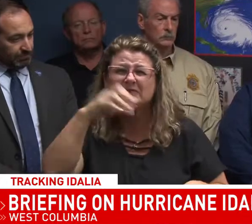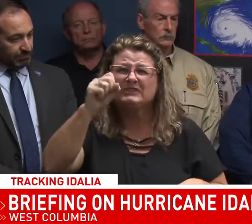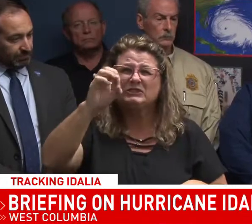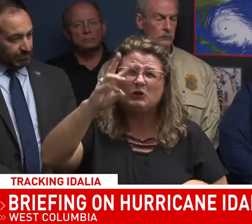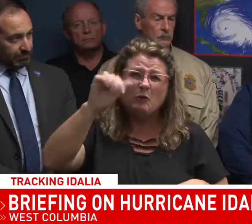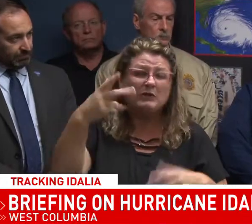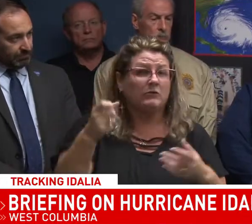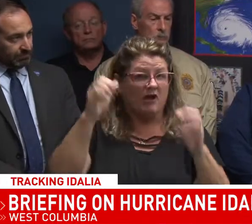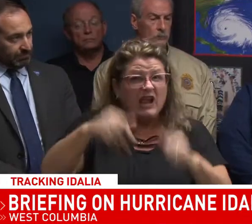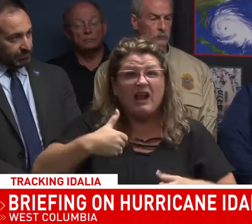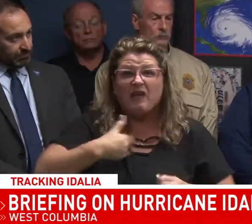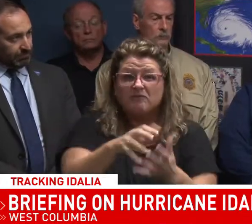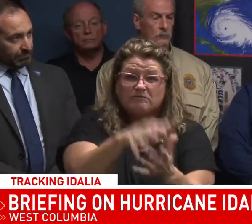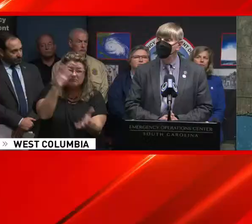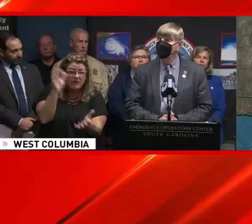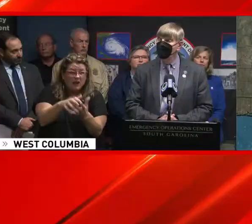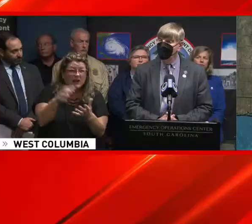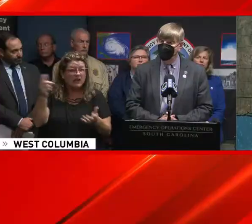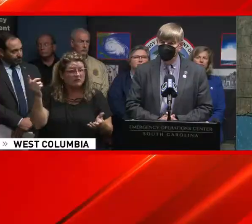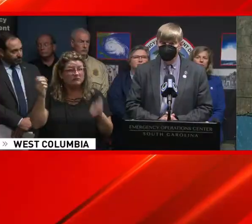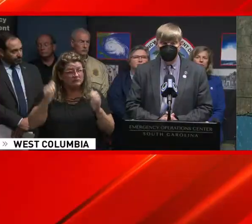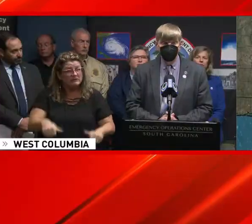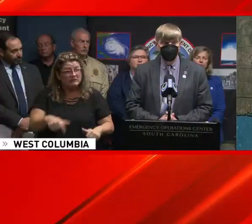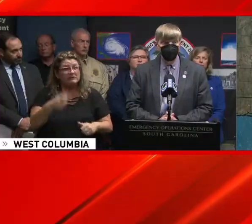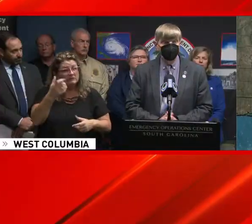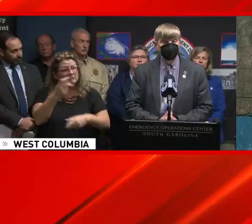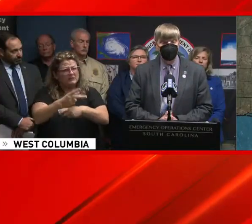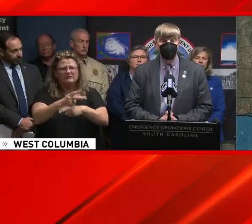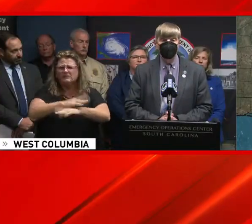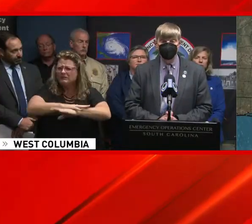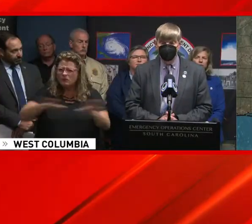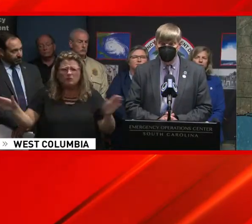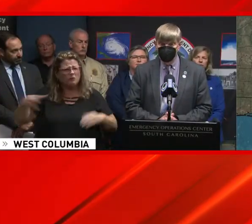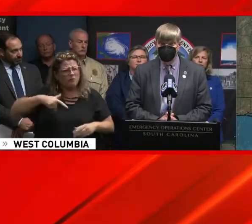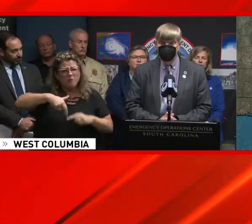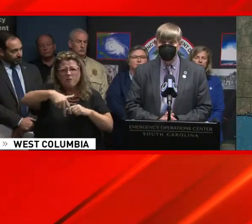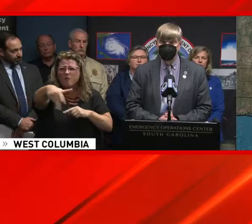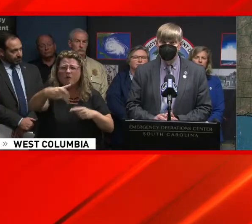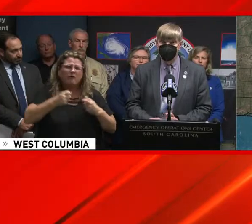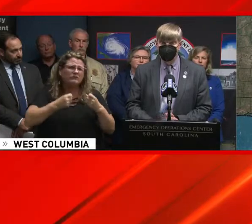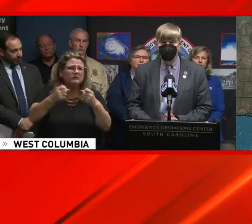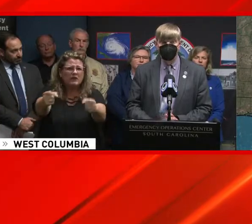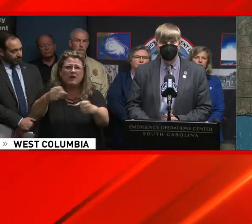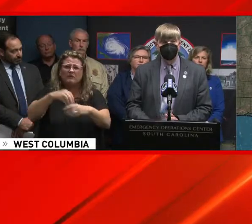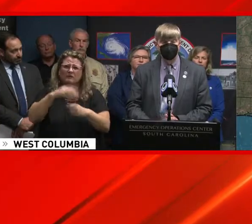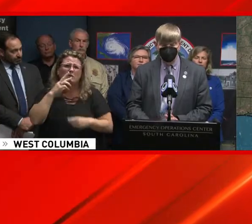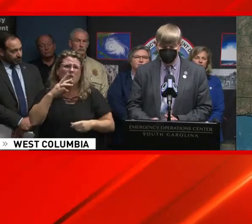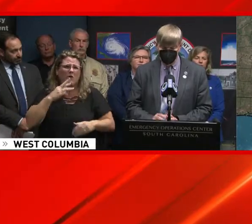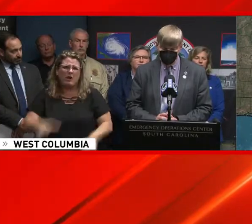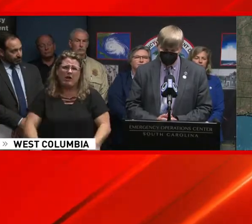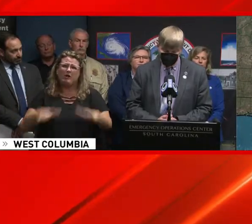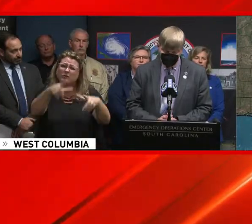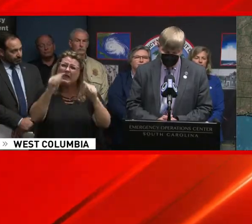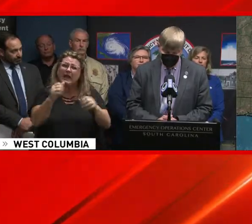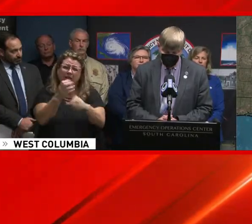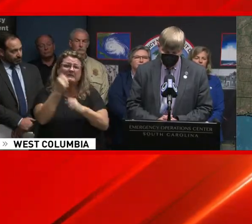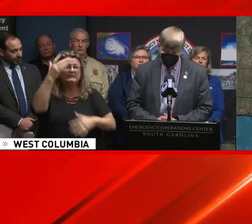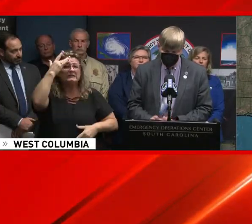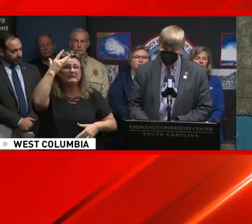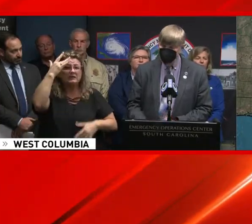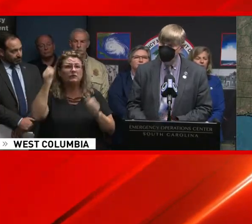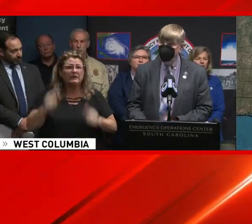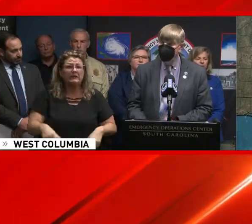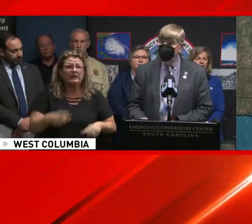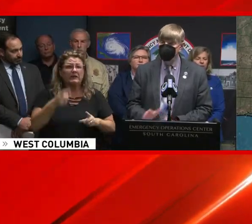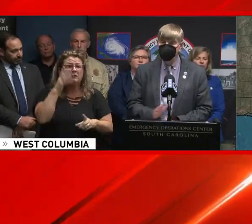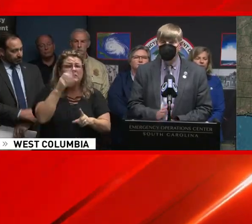have alligators in them in the low country. So, please stay out of the floodwater. You can get quite sick from the floodwater. And